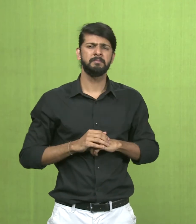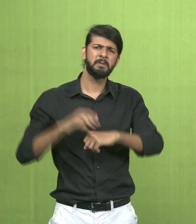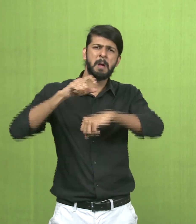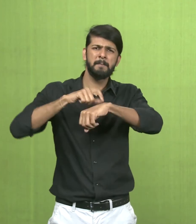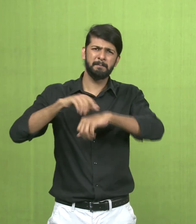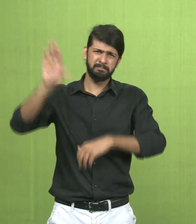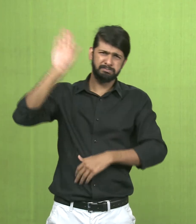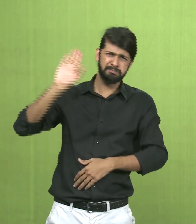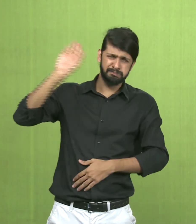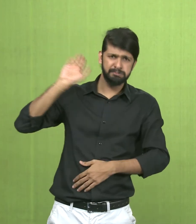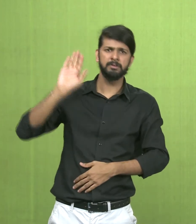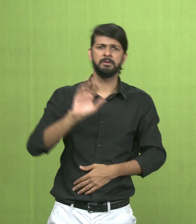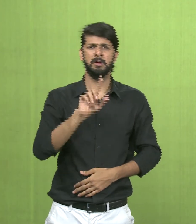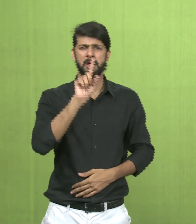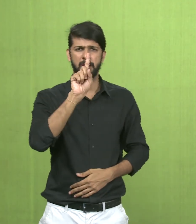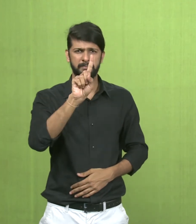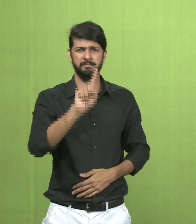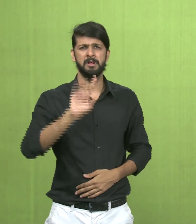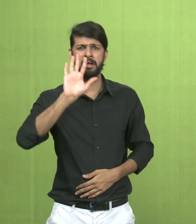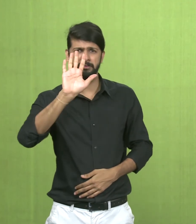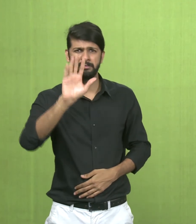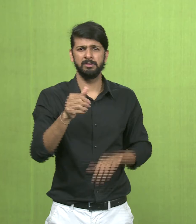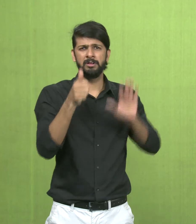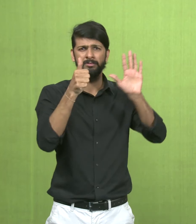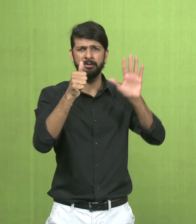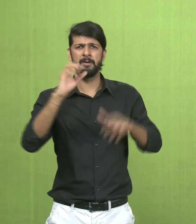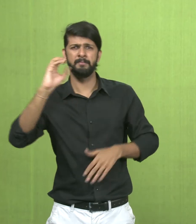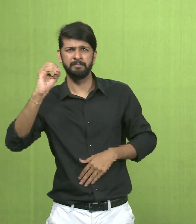for writing and art. In 1560,